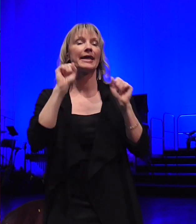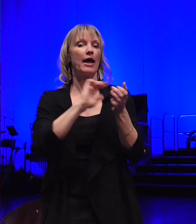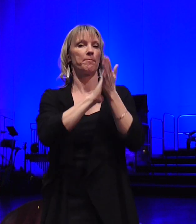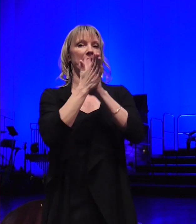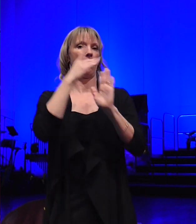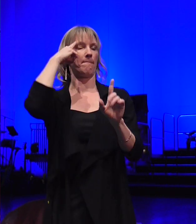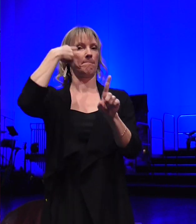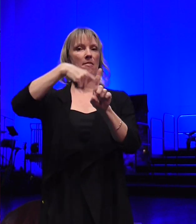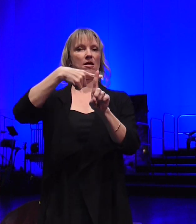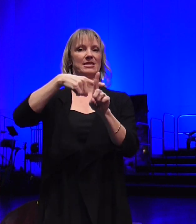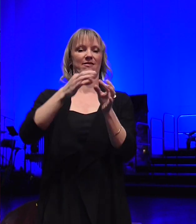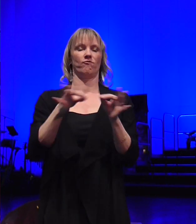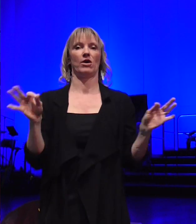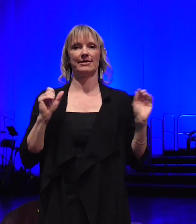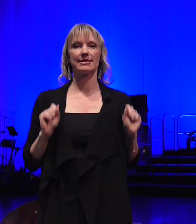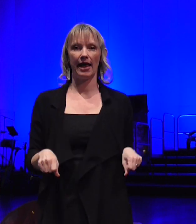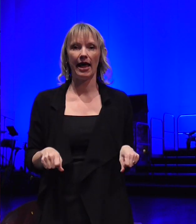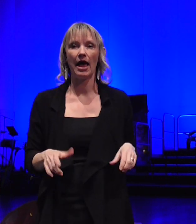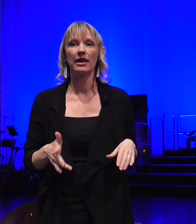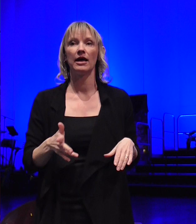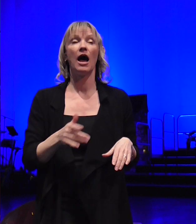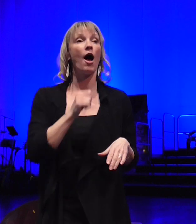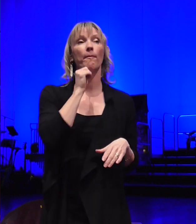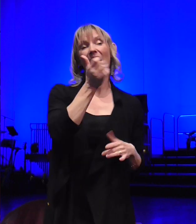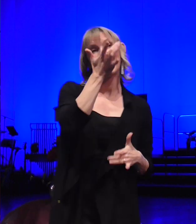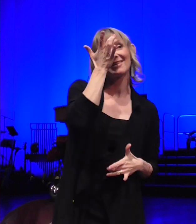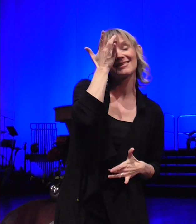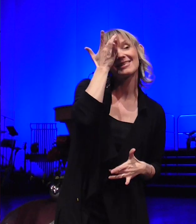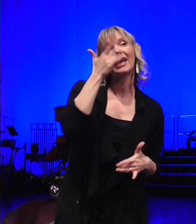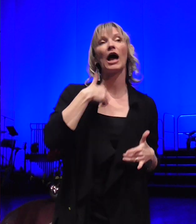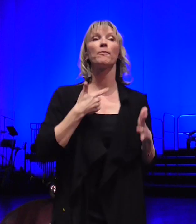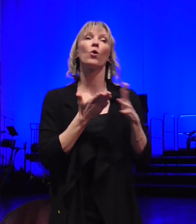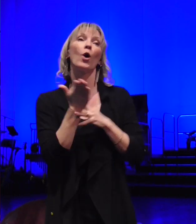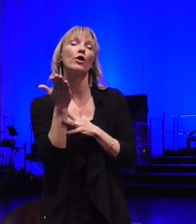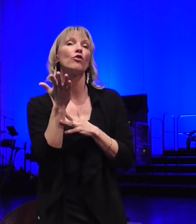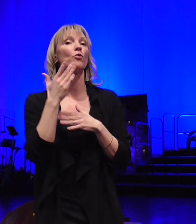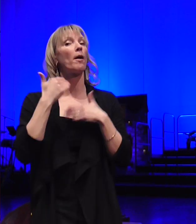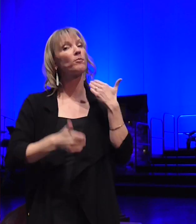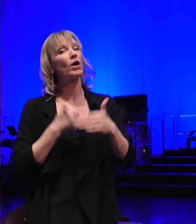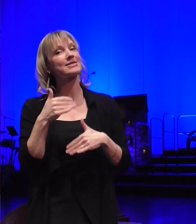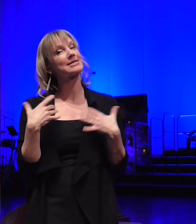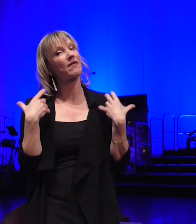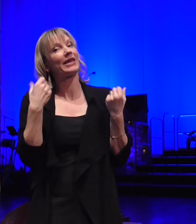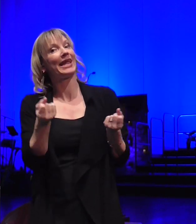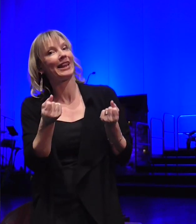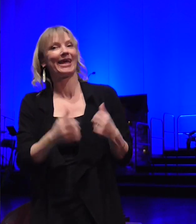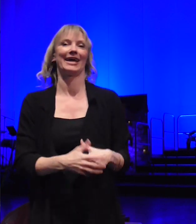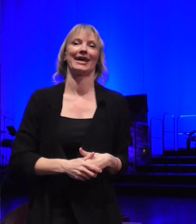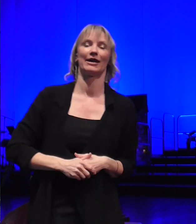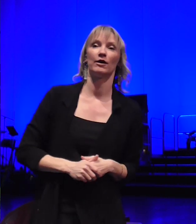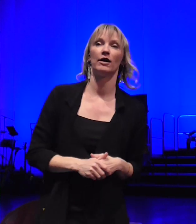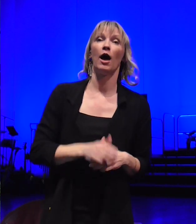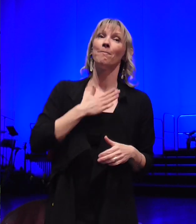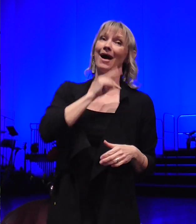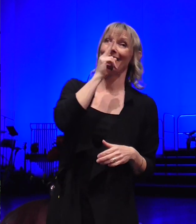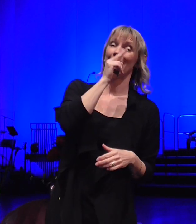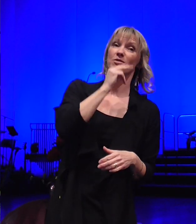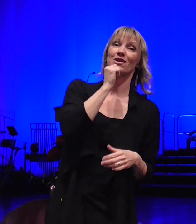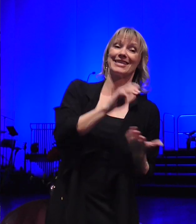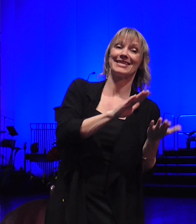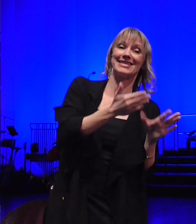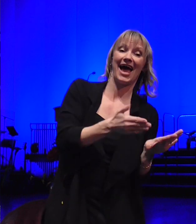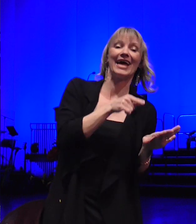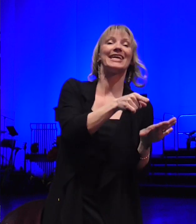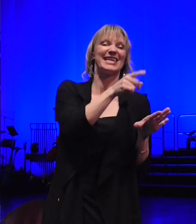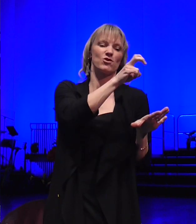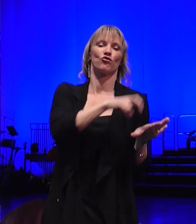positive phrase. I'm not sick. I'm going through a process of healing. My hamster didn't die. He's